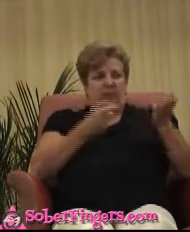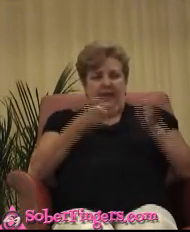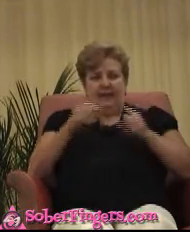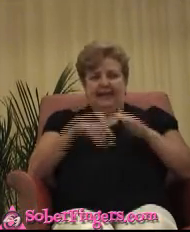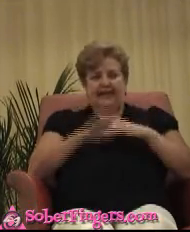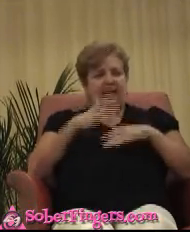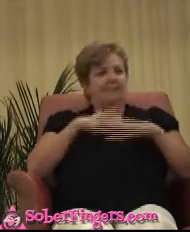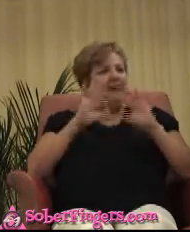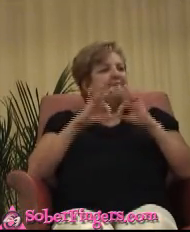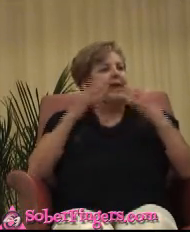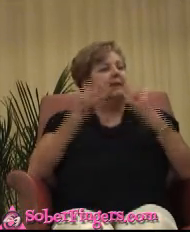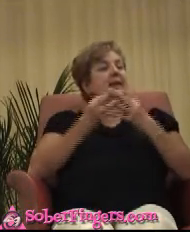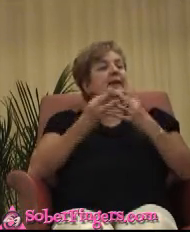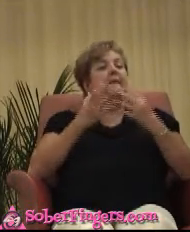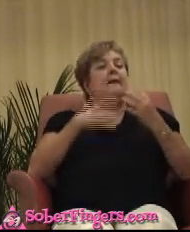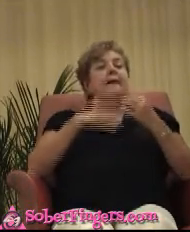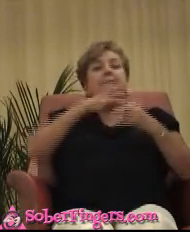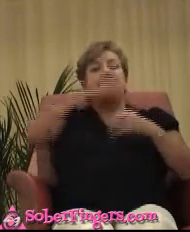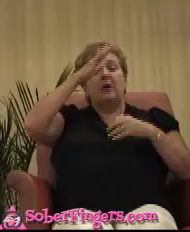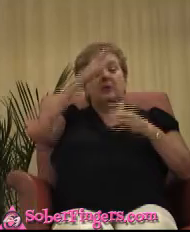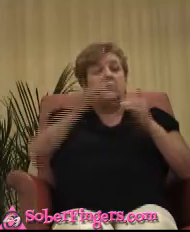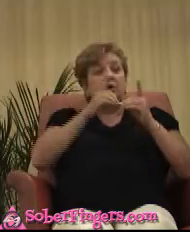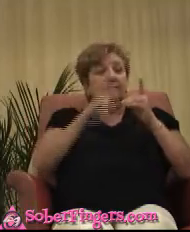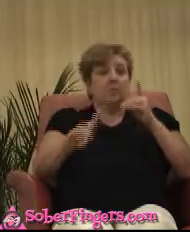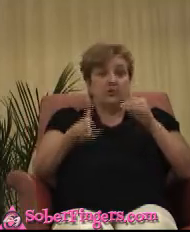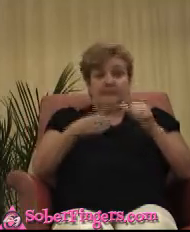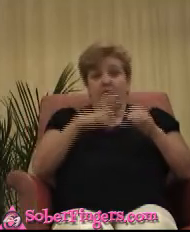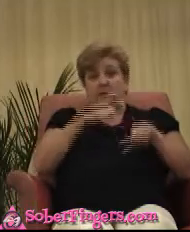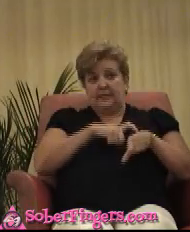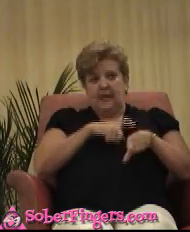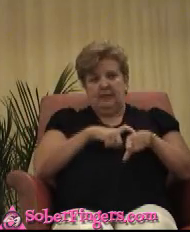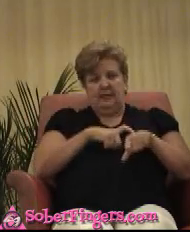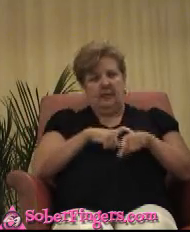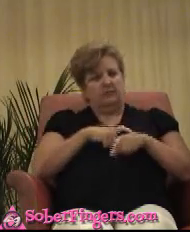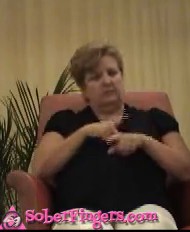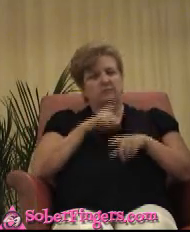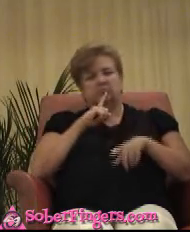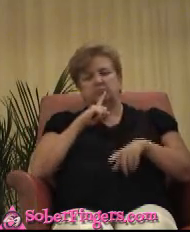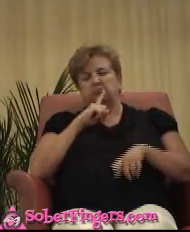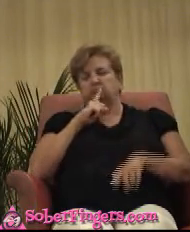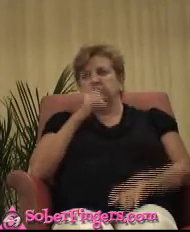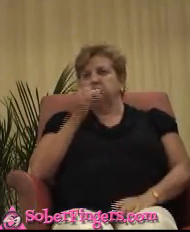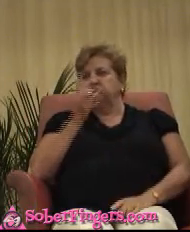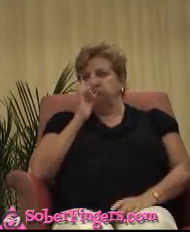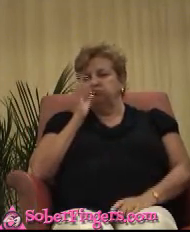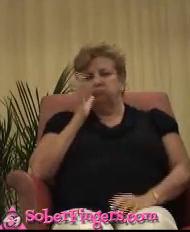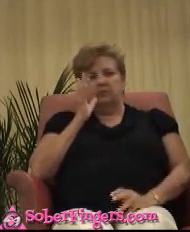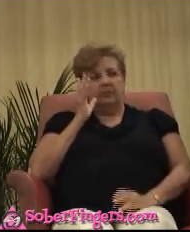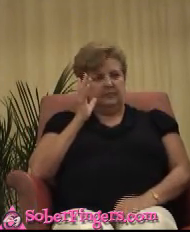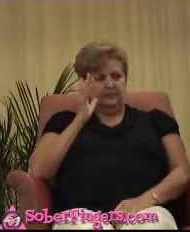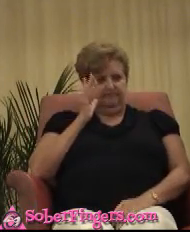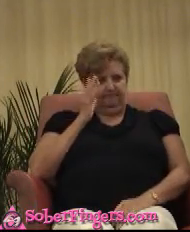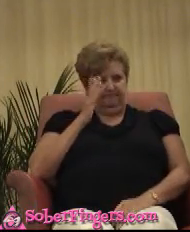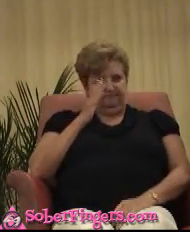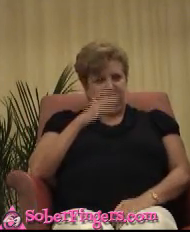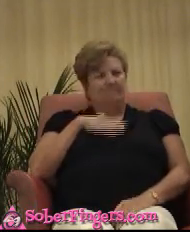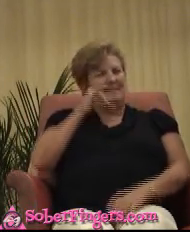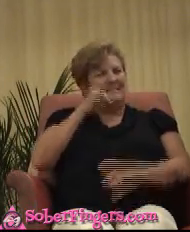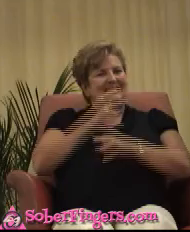parents got the first divorce, and it really hit me hard. I mean, I was really affected by that. That younger sister is about 2 years younger than I am. We were